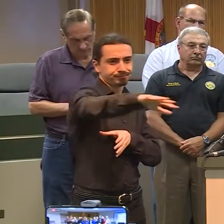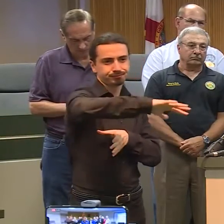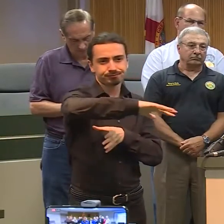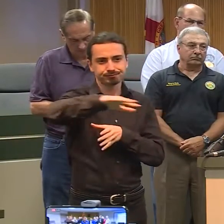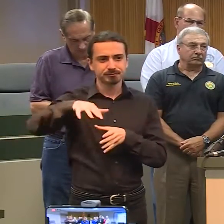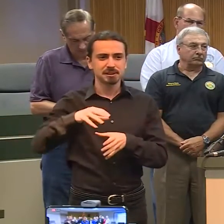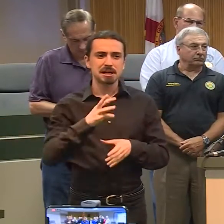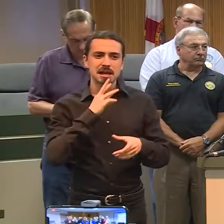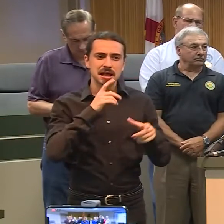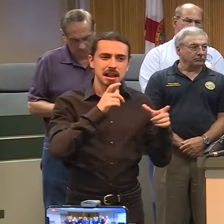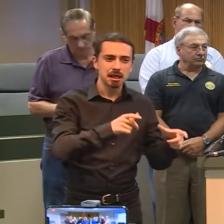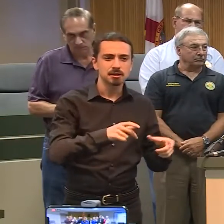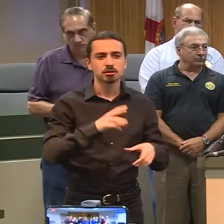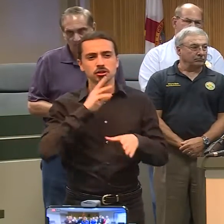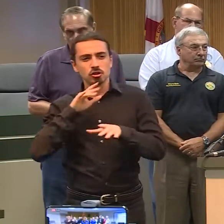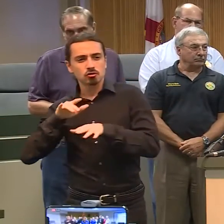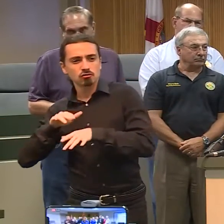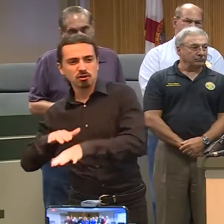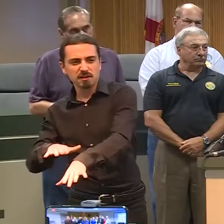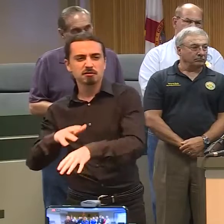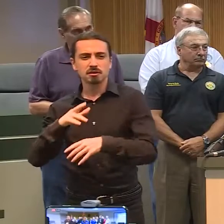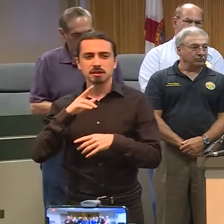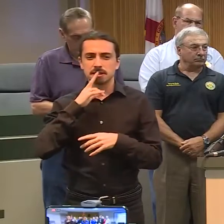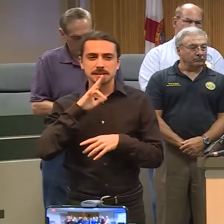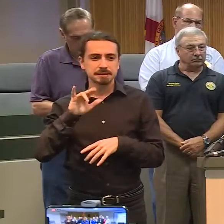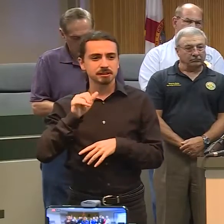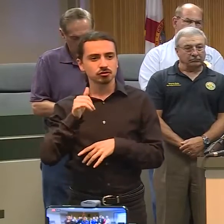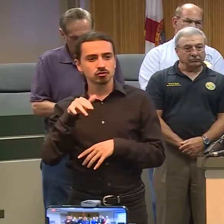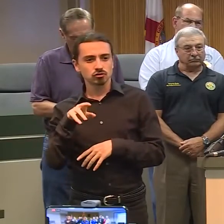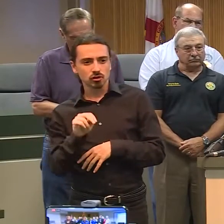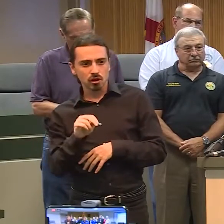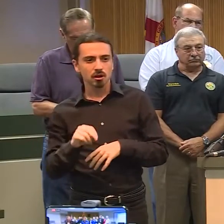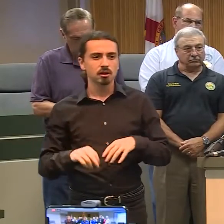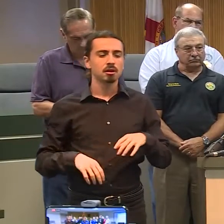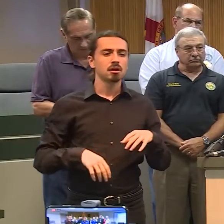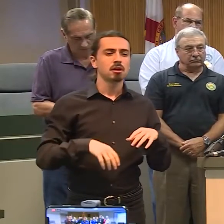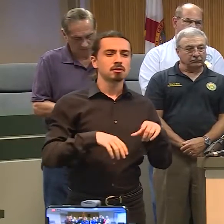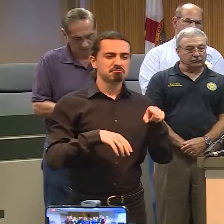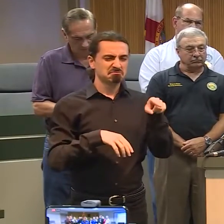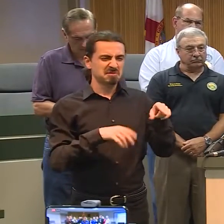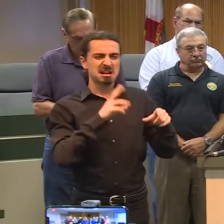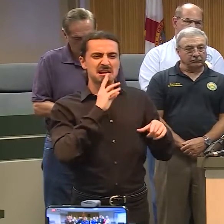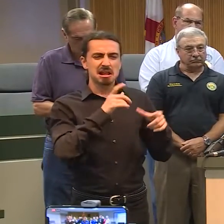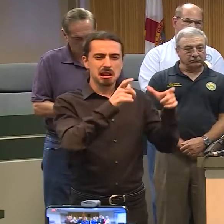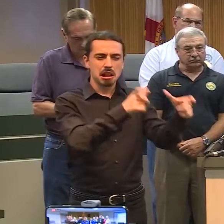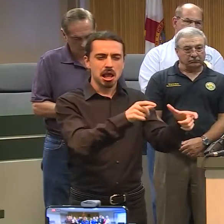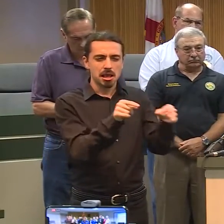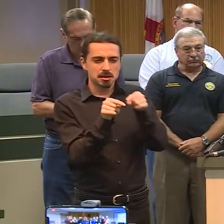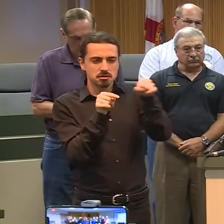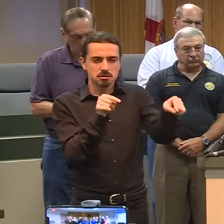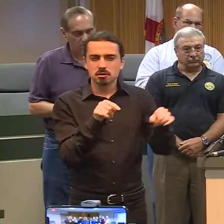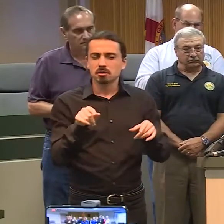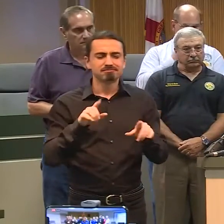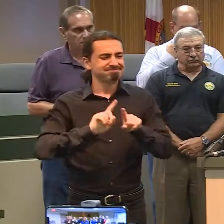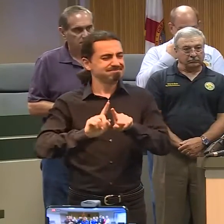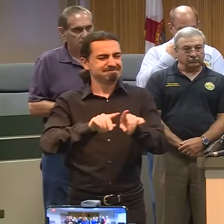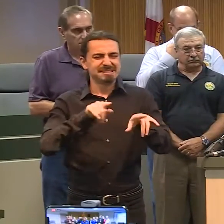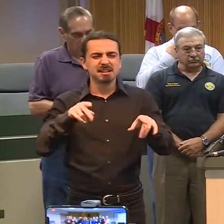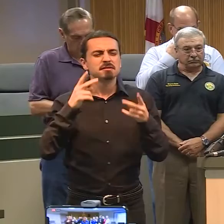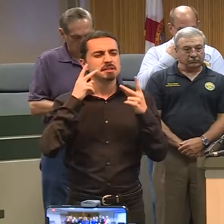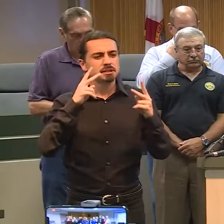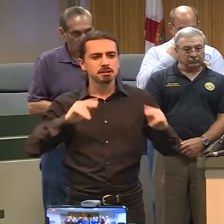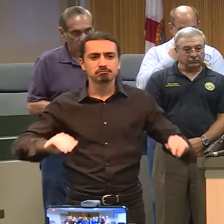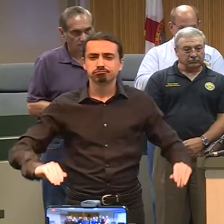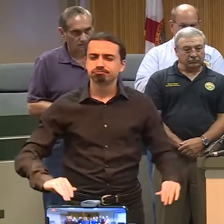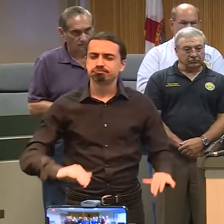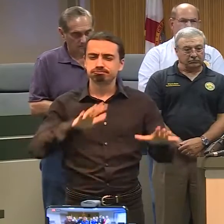have many tributaries that run in between. During past events, we have saw flooding on those tributaries. If you have